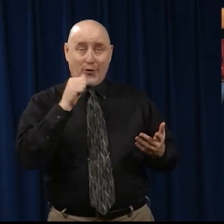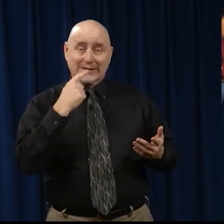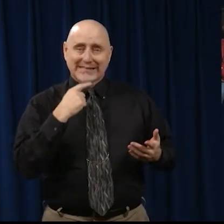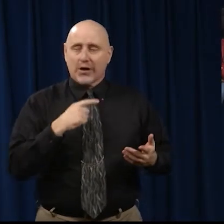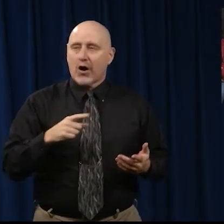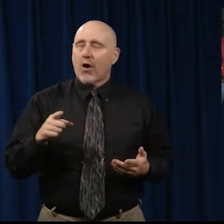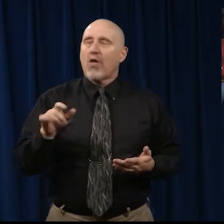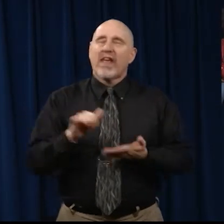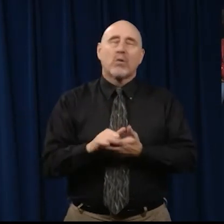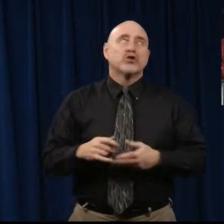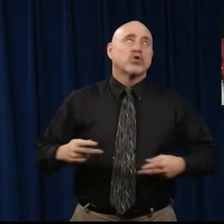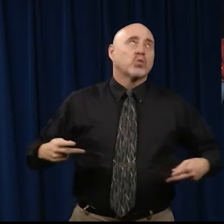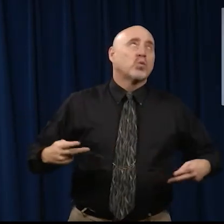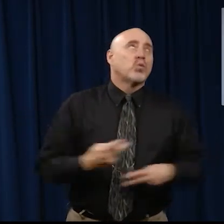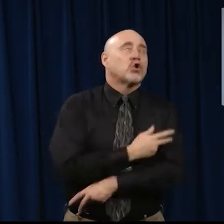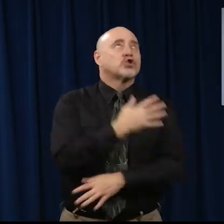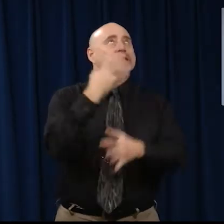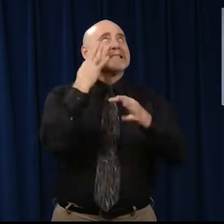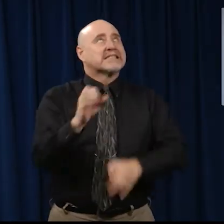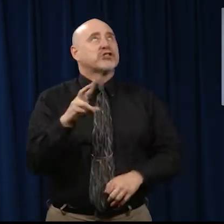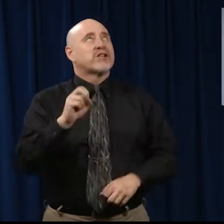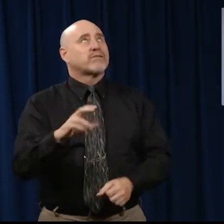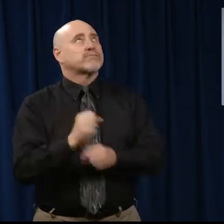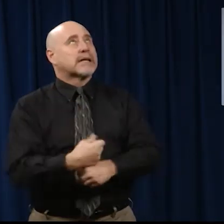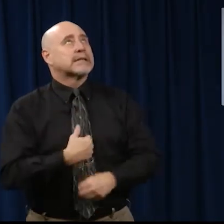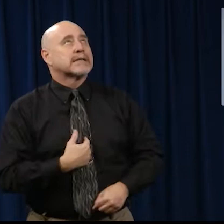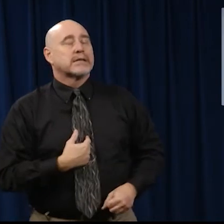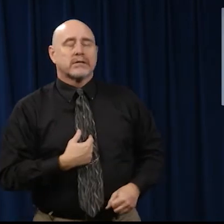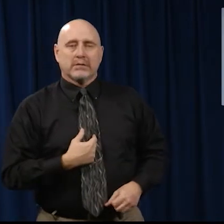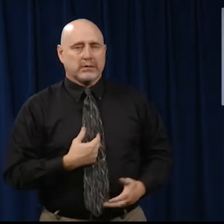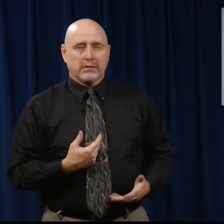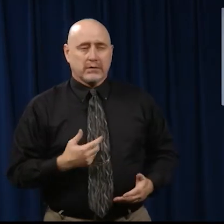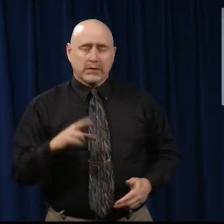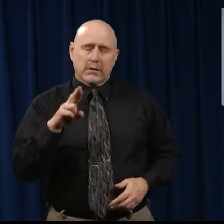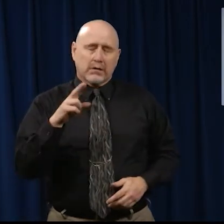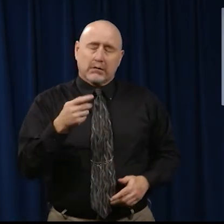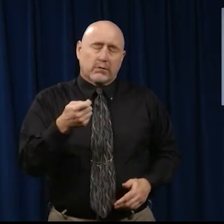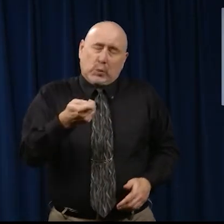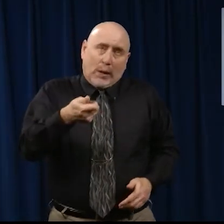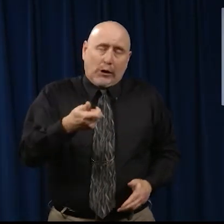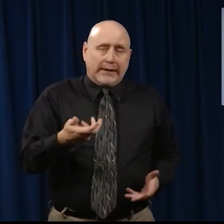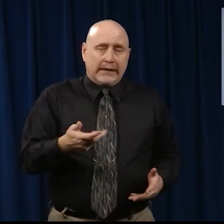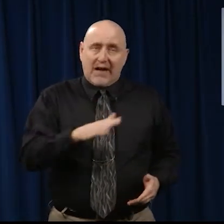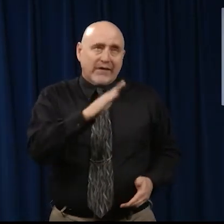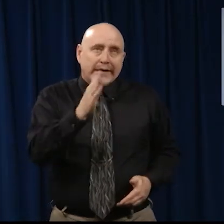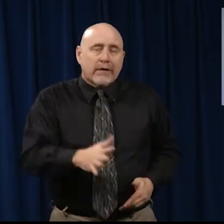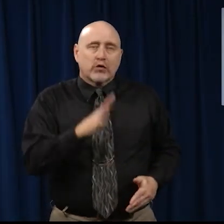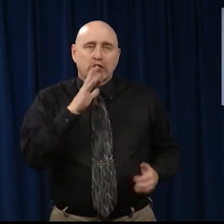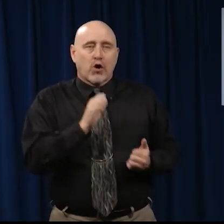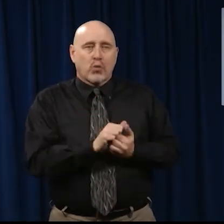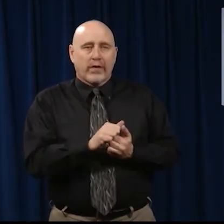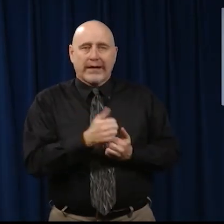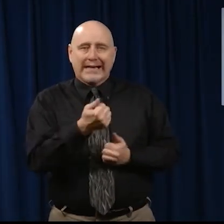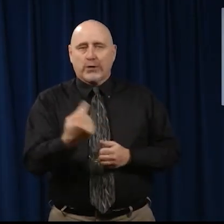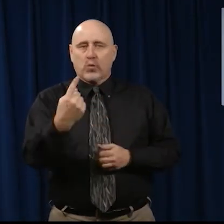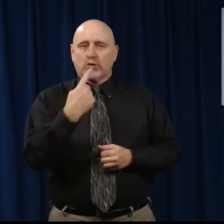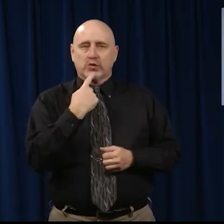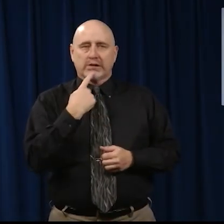guy or the girl that says that was the worst decision of my life. Do you know, rarely, I have never talked to some person